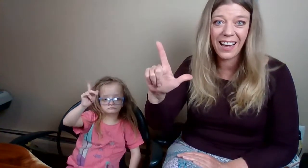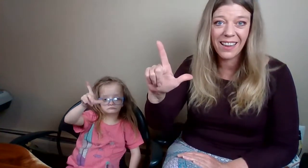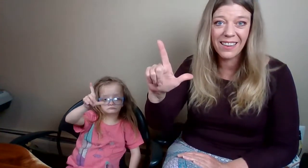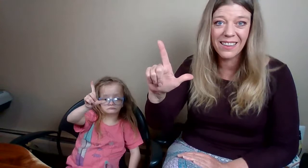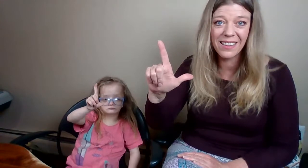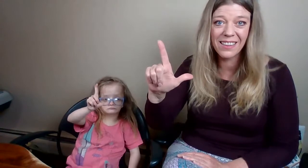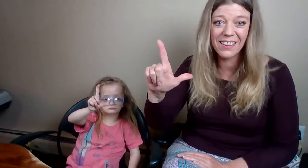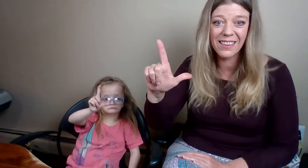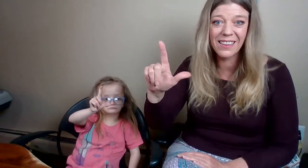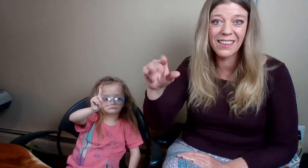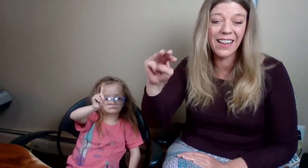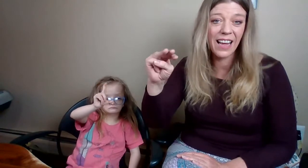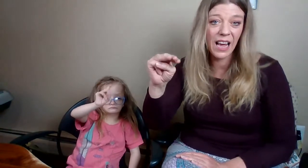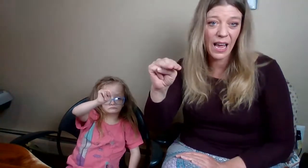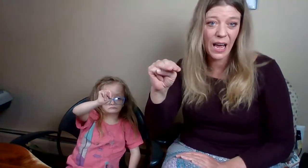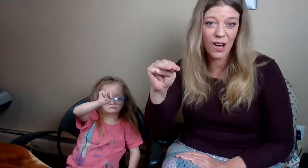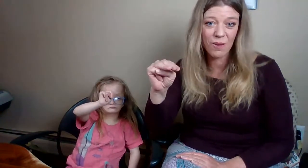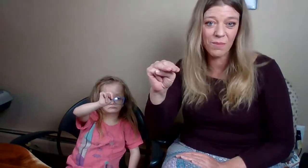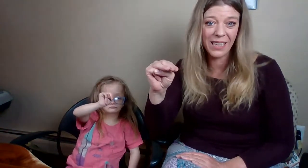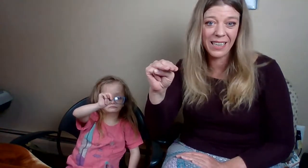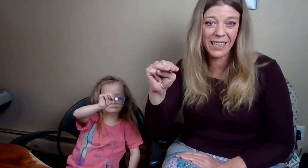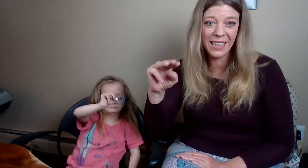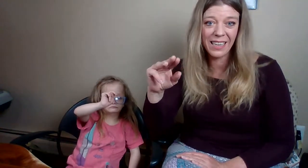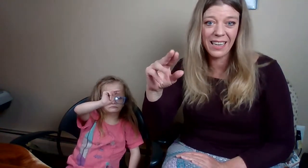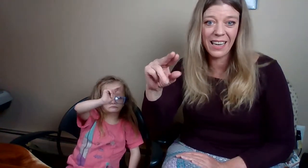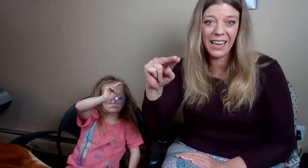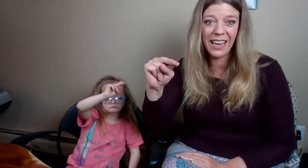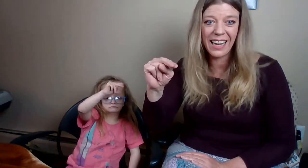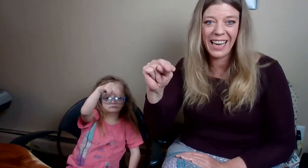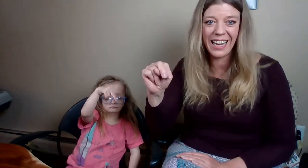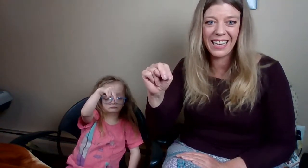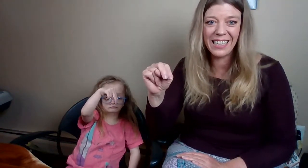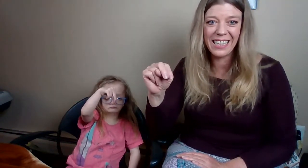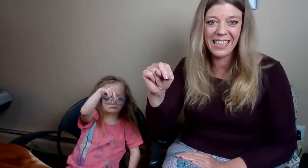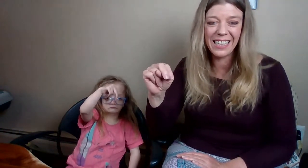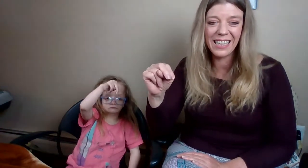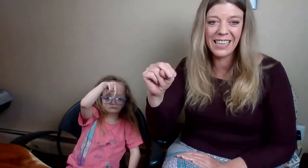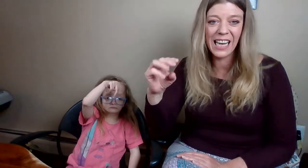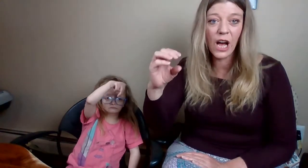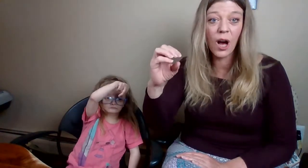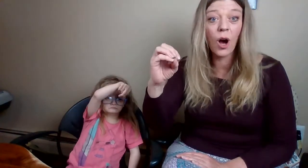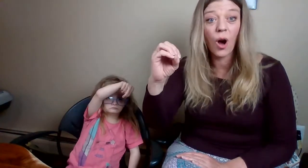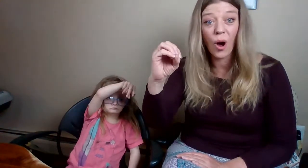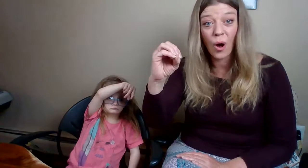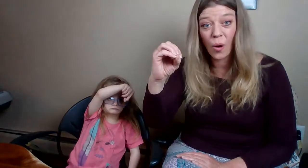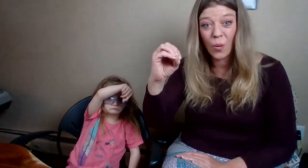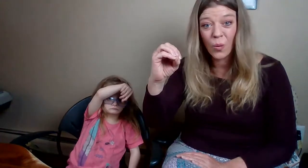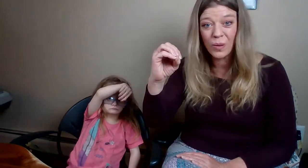L, mm, M, mm, N, O,